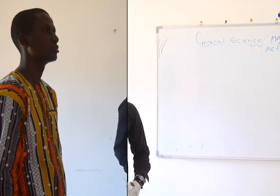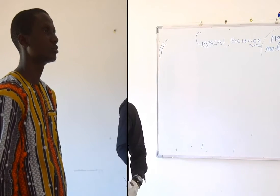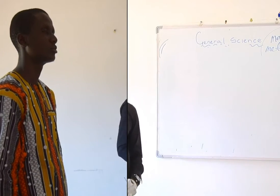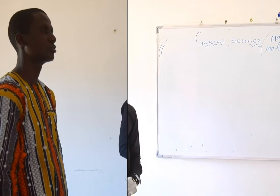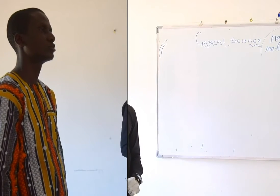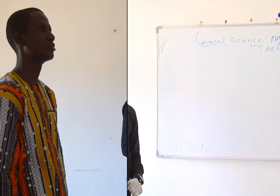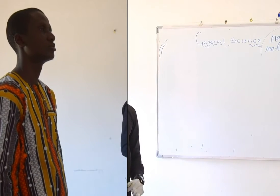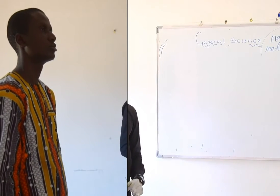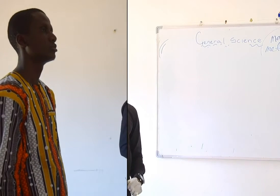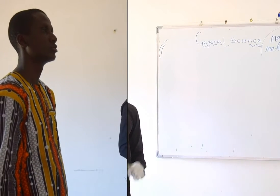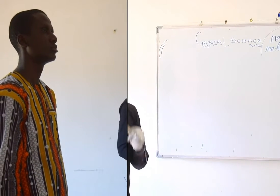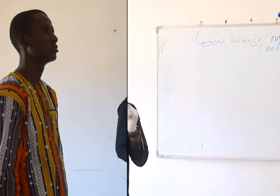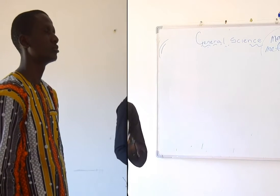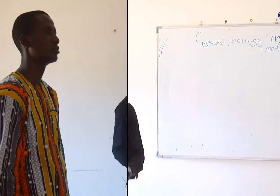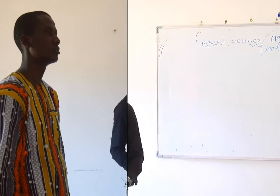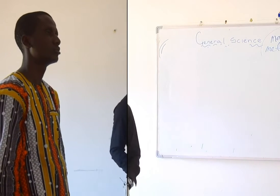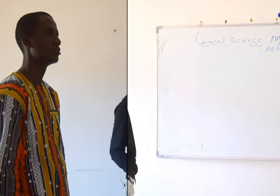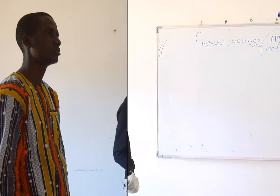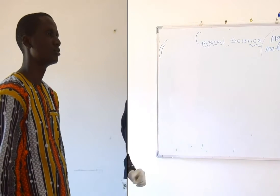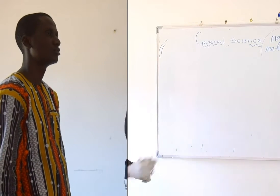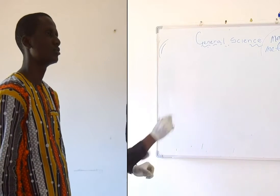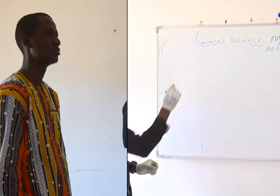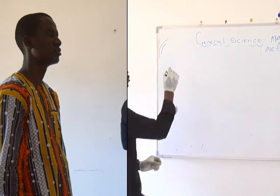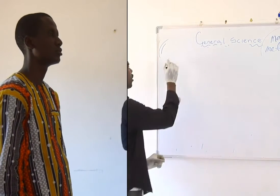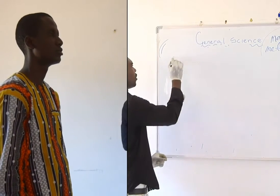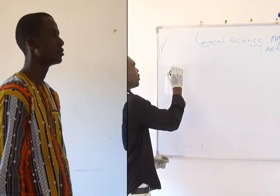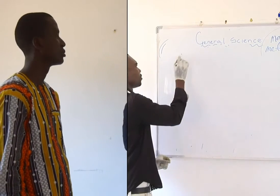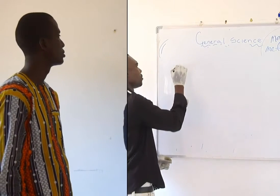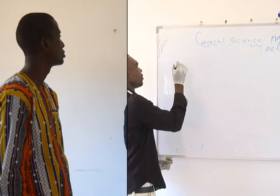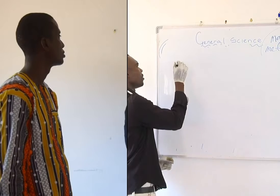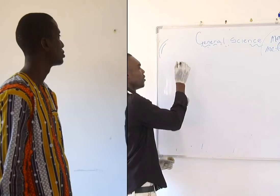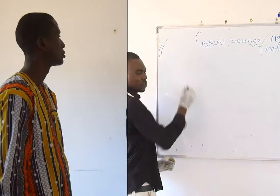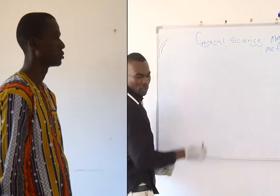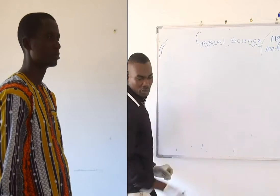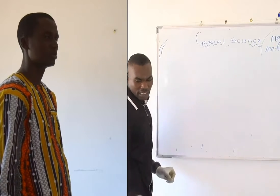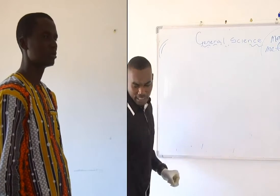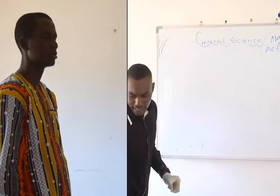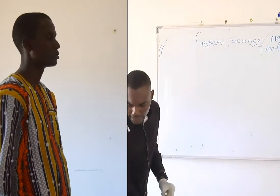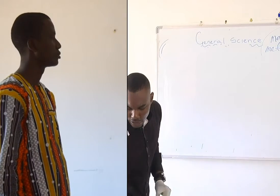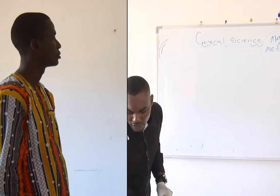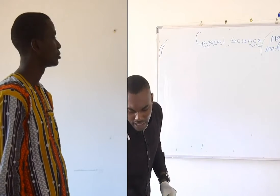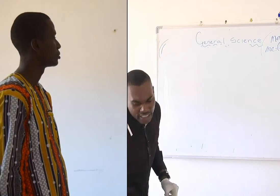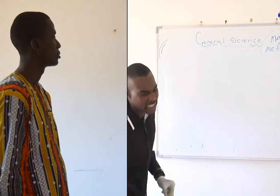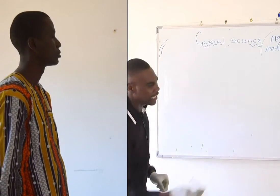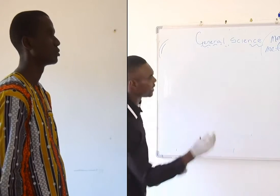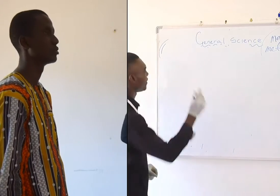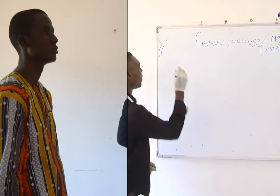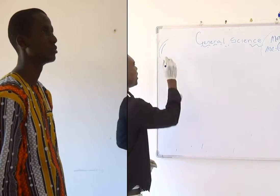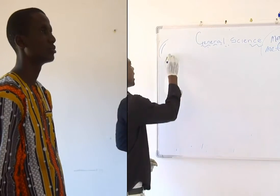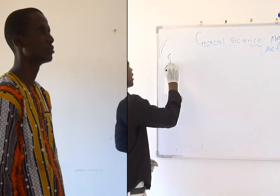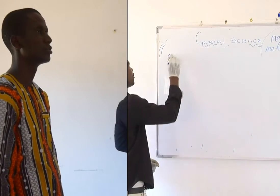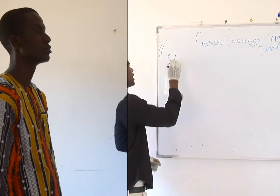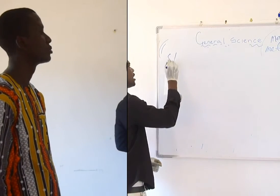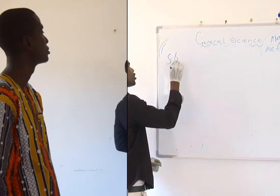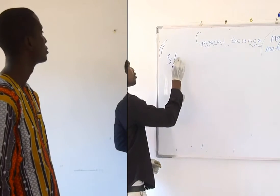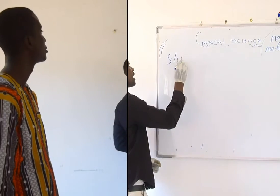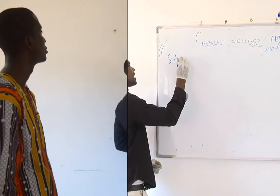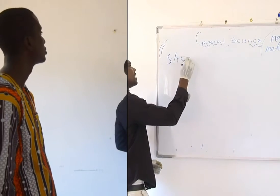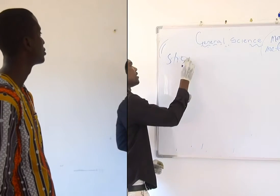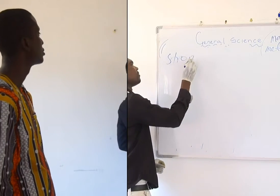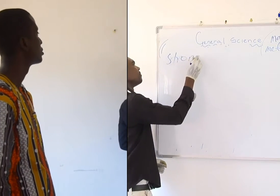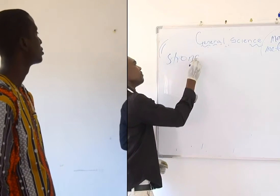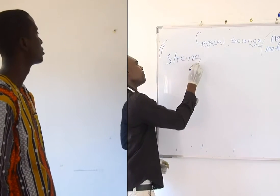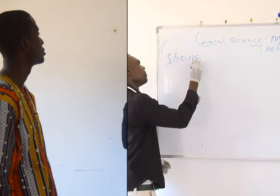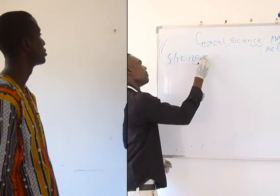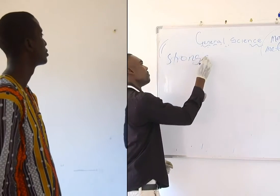weak? So because most often, if we say strong, some students think it's concentrated. Like if you say strong